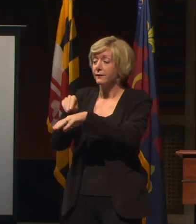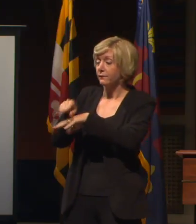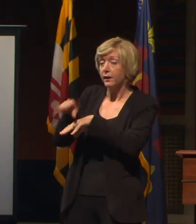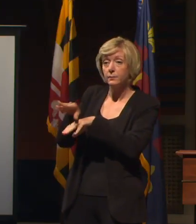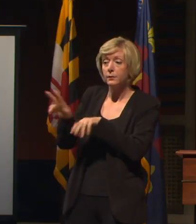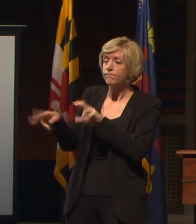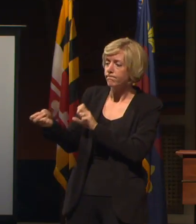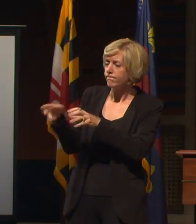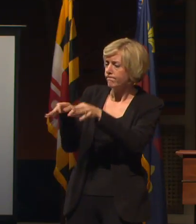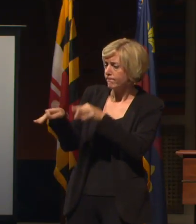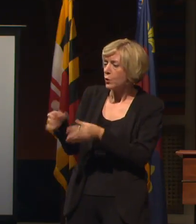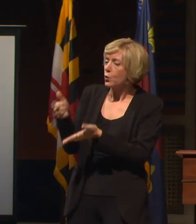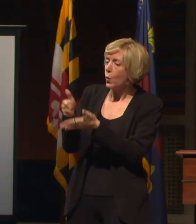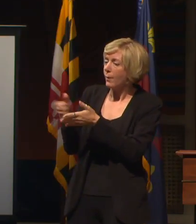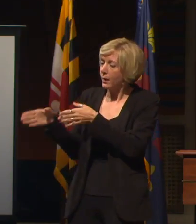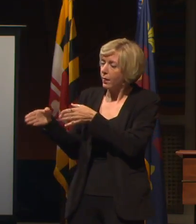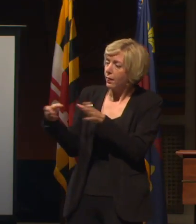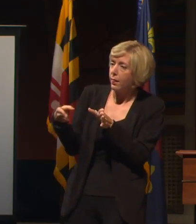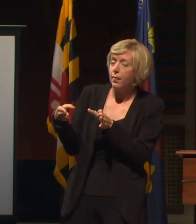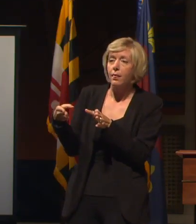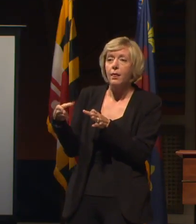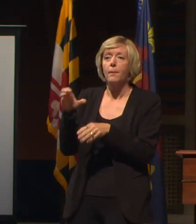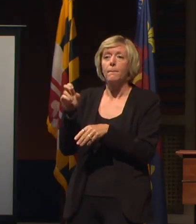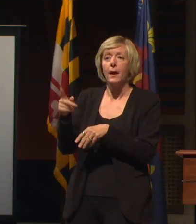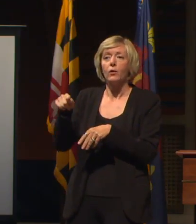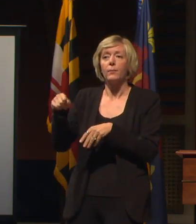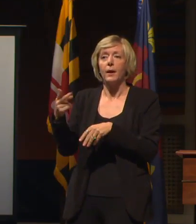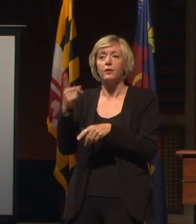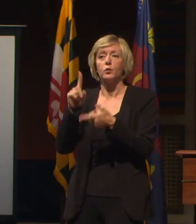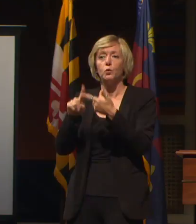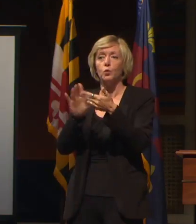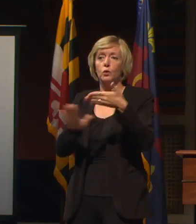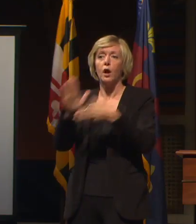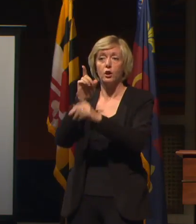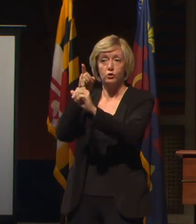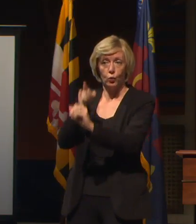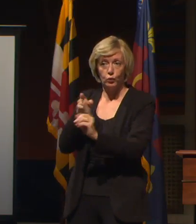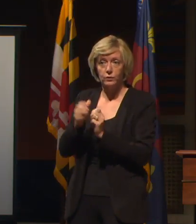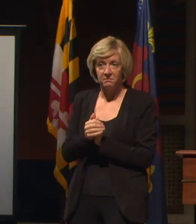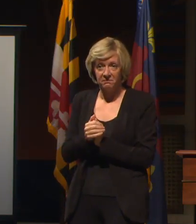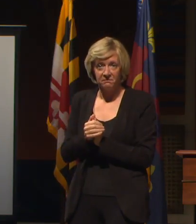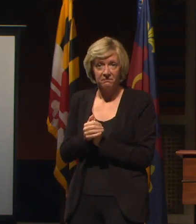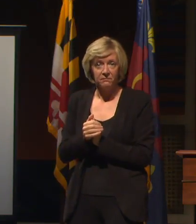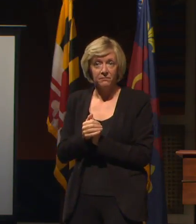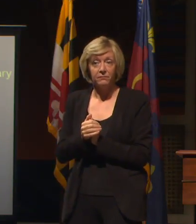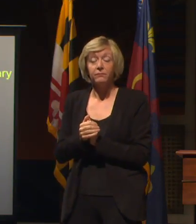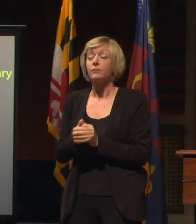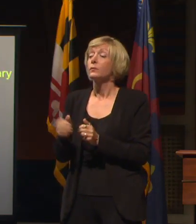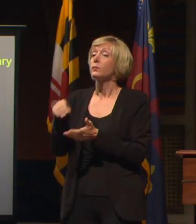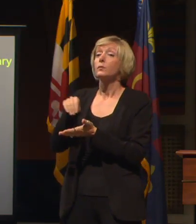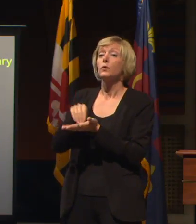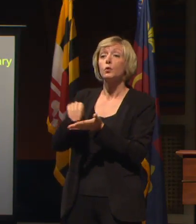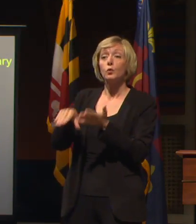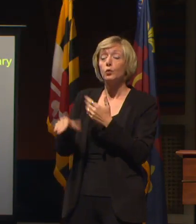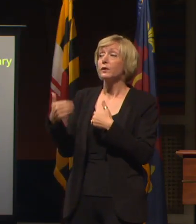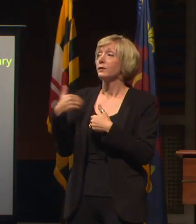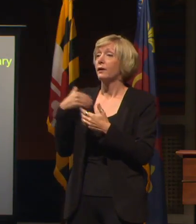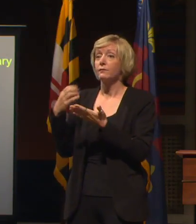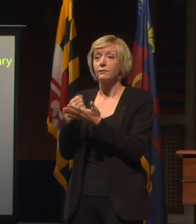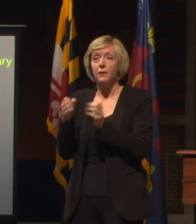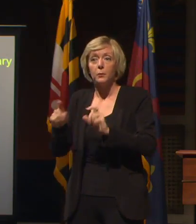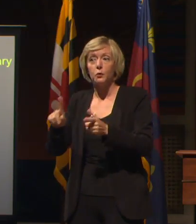order to help steer them back on the path toward post-secondary goals. And students also have an